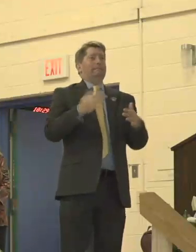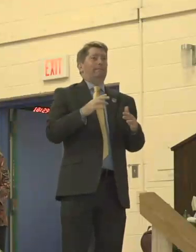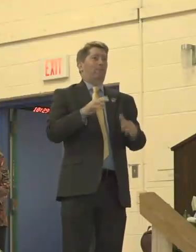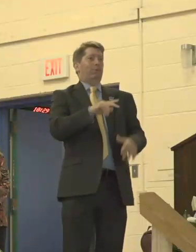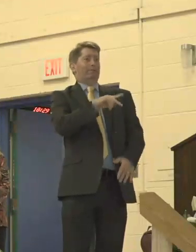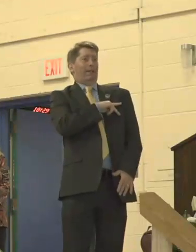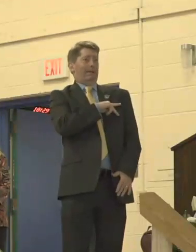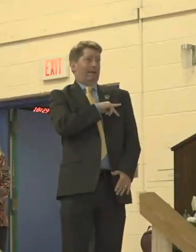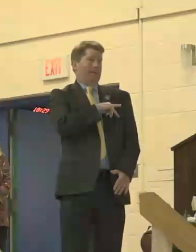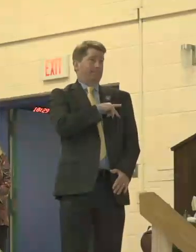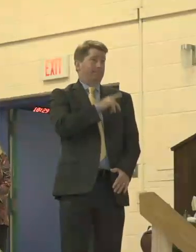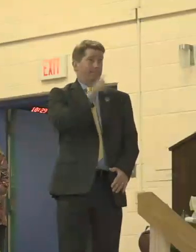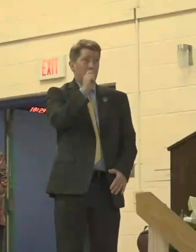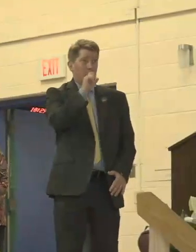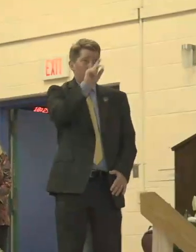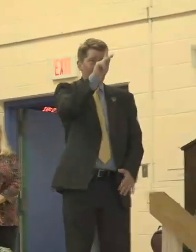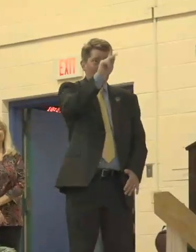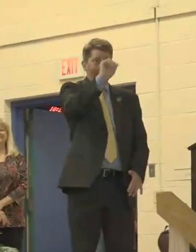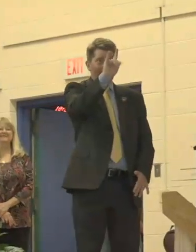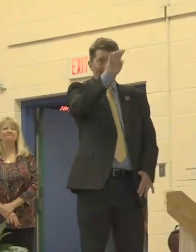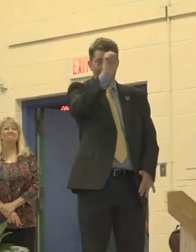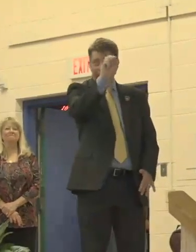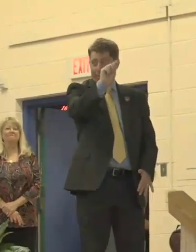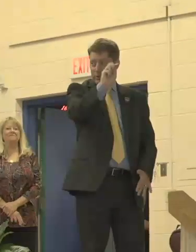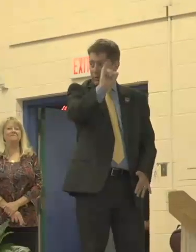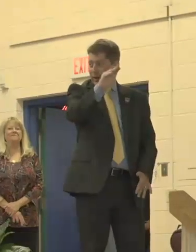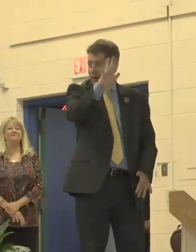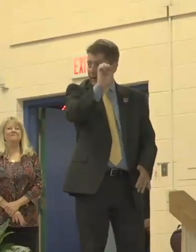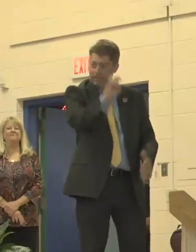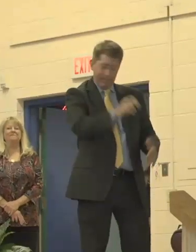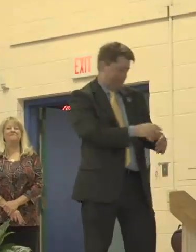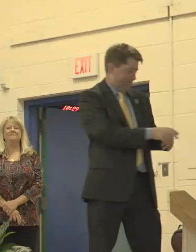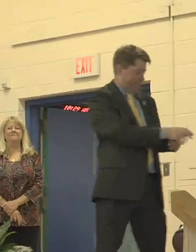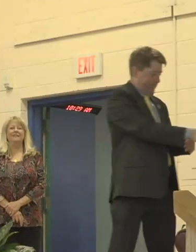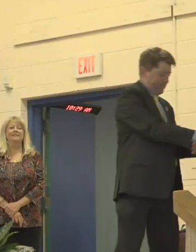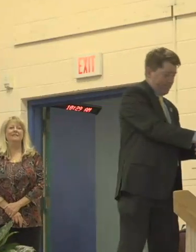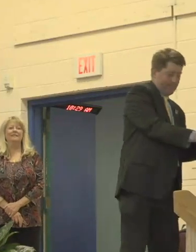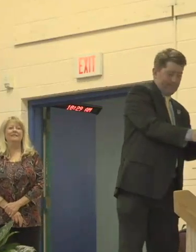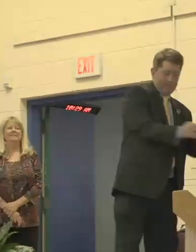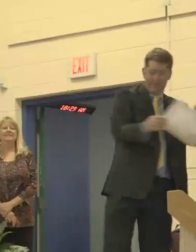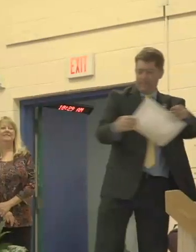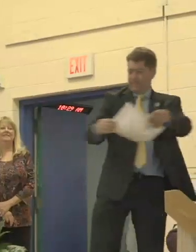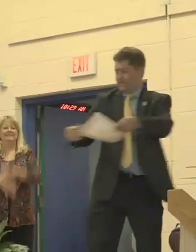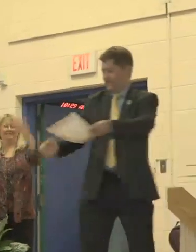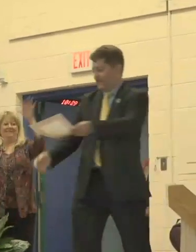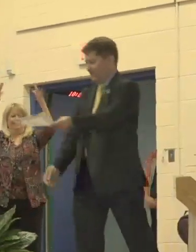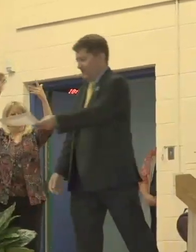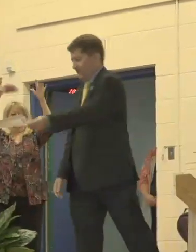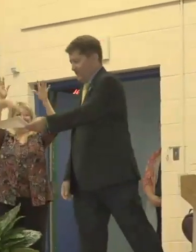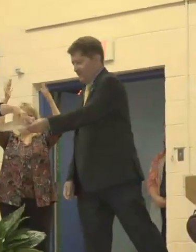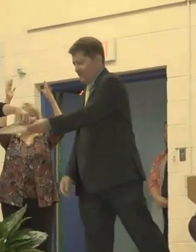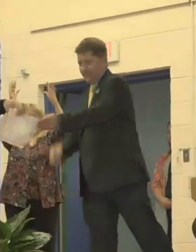most bubbly personality. And this goes to Miss Kaylee Tribe.